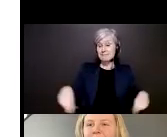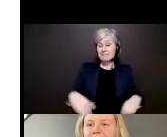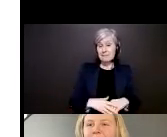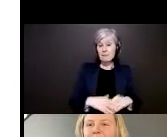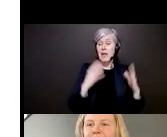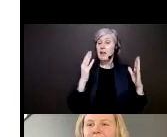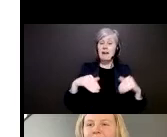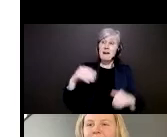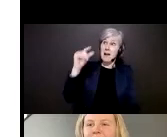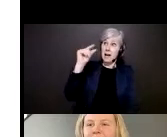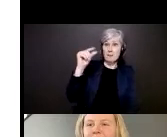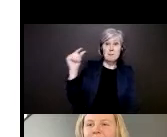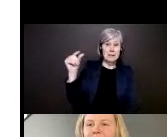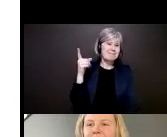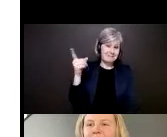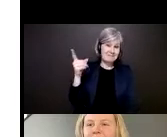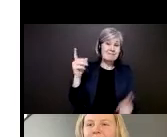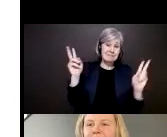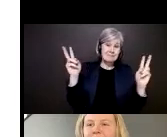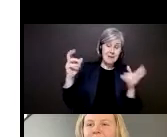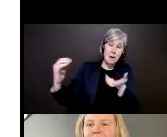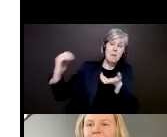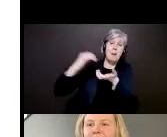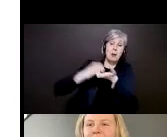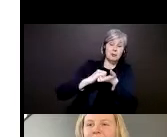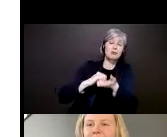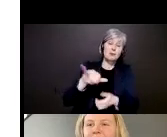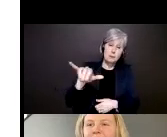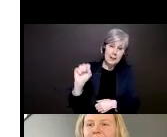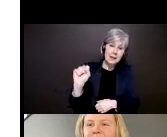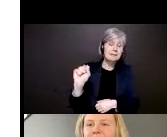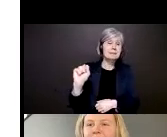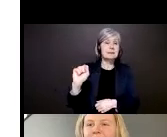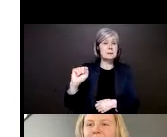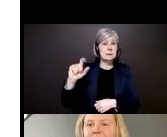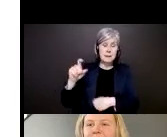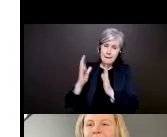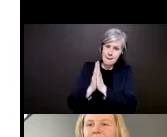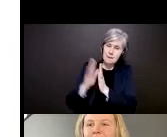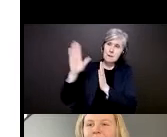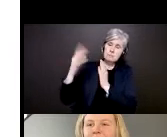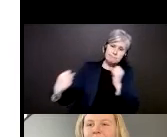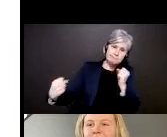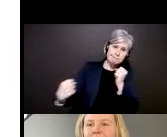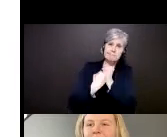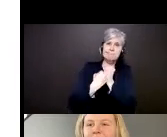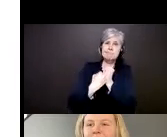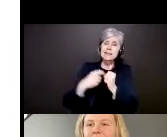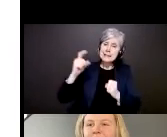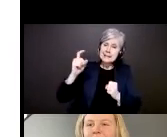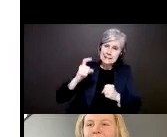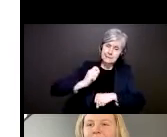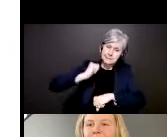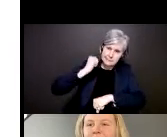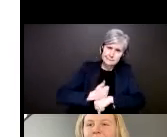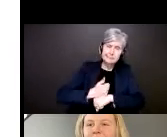this. So we are asking for an endorsement of the roadmap and the need for strategic investments in prevention,